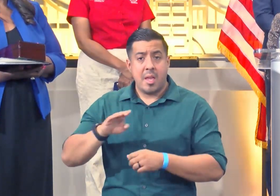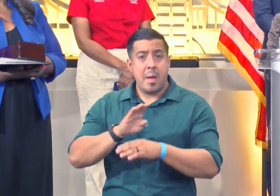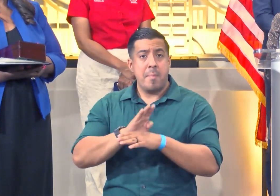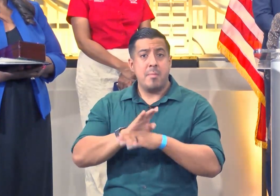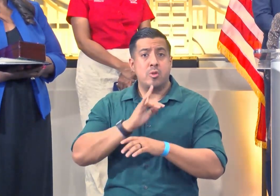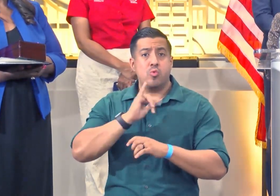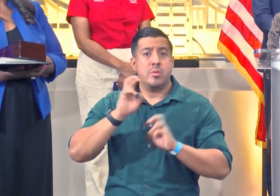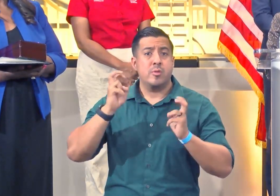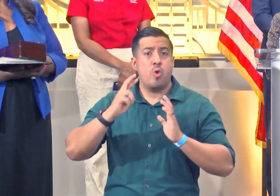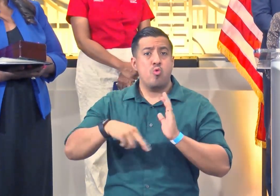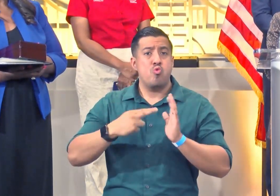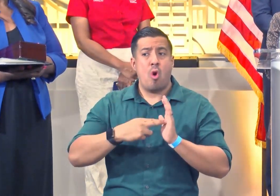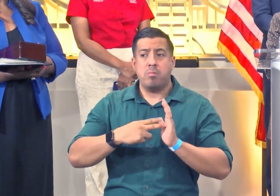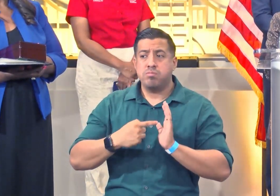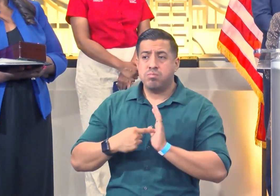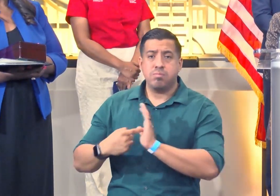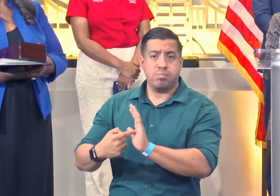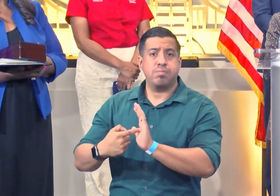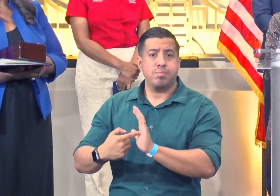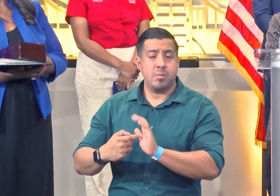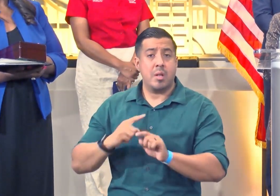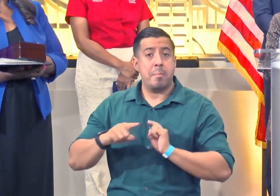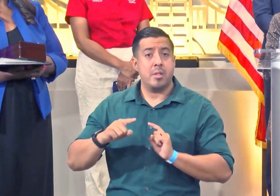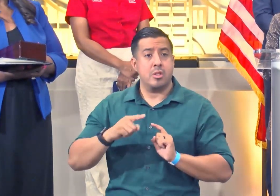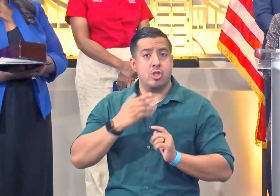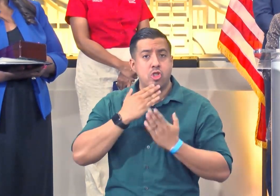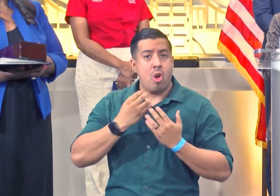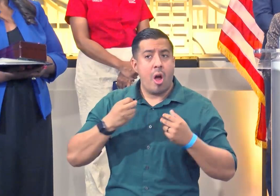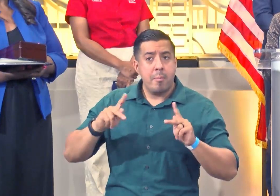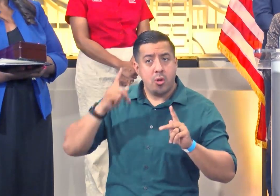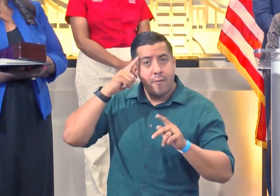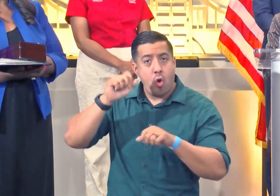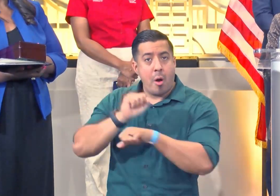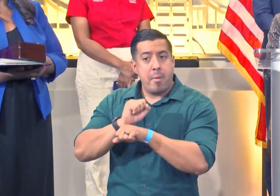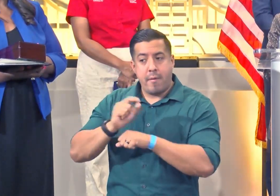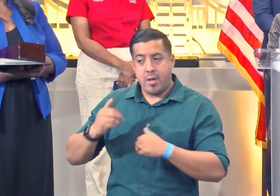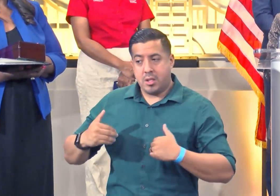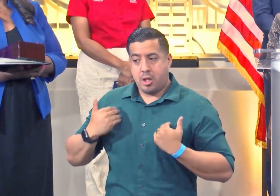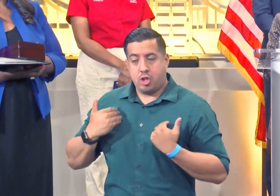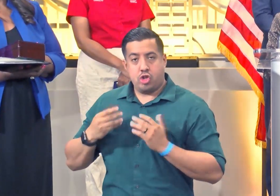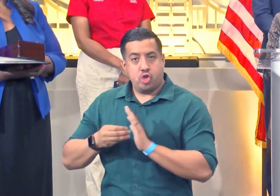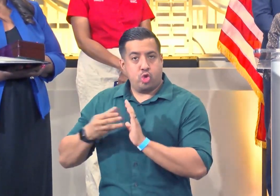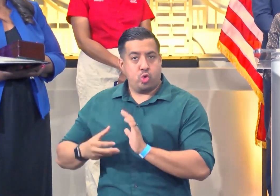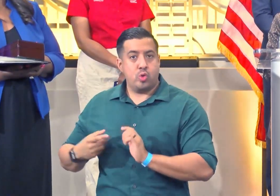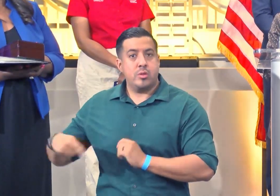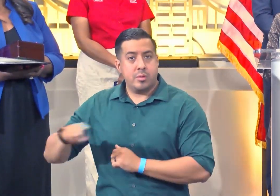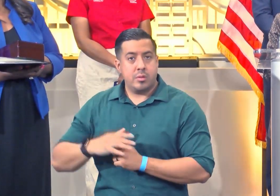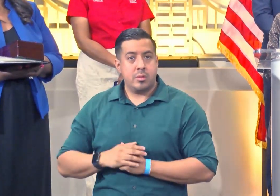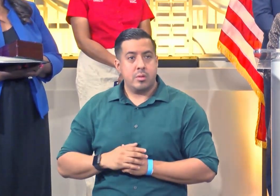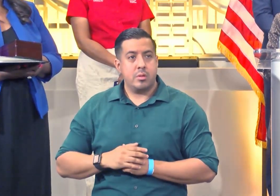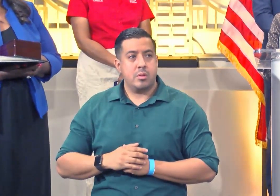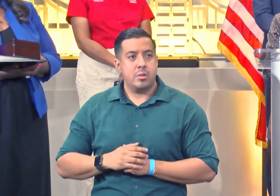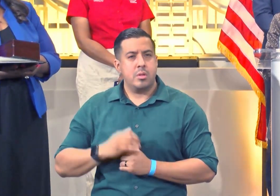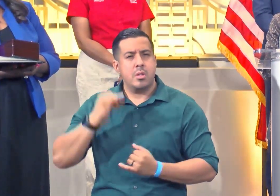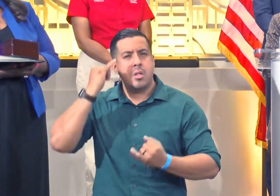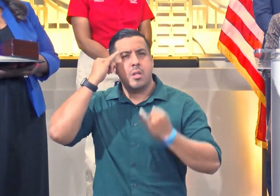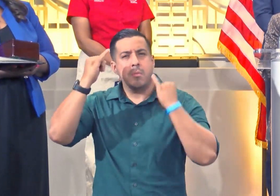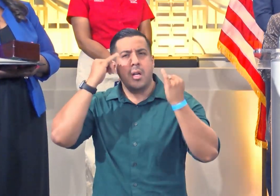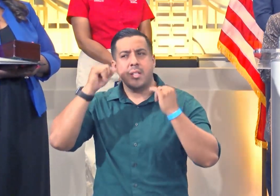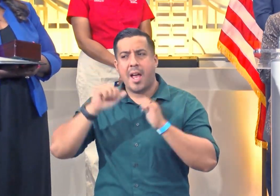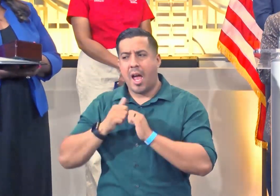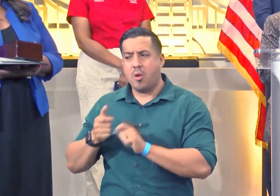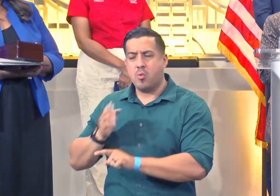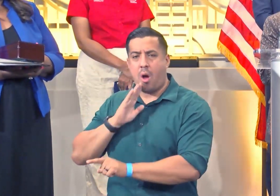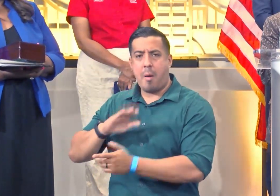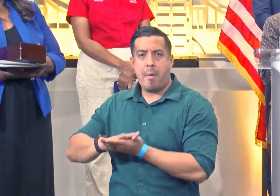models, but they're also opportunities for employment for our young students. Just imagine how excited they will